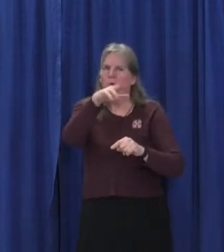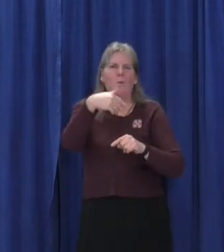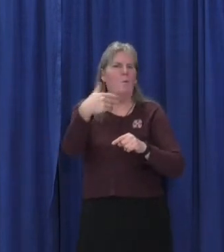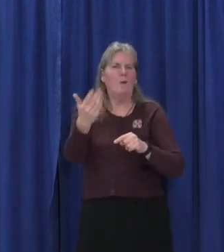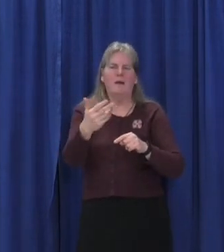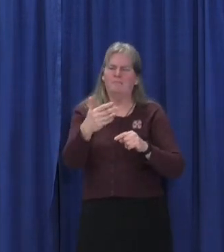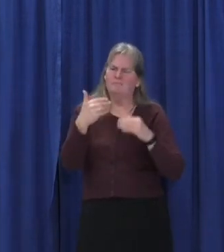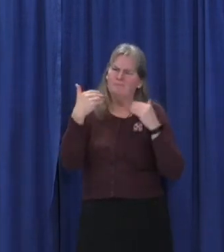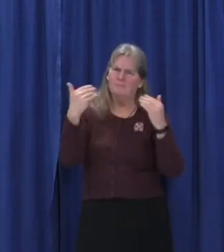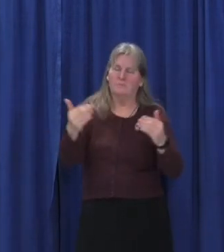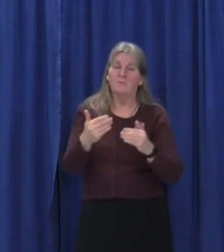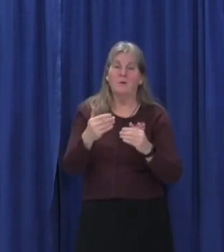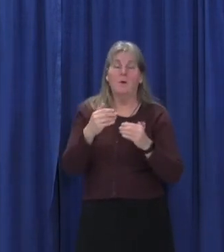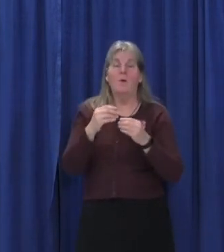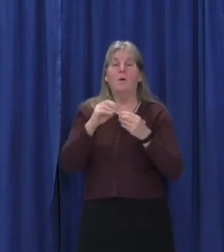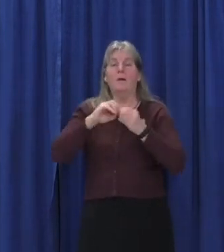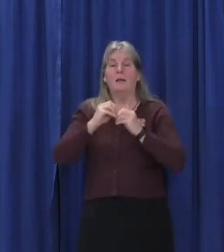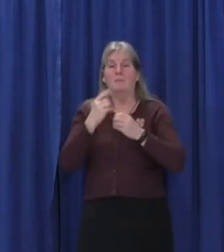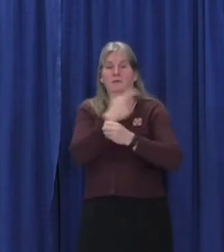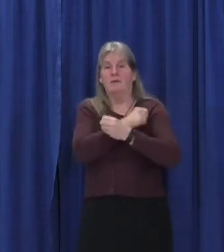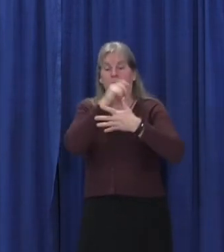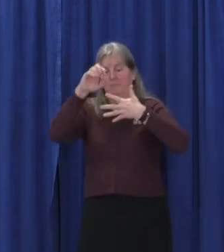So let's have a look at where our numbers are today.